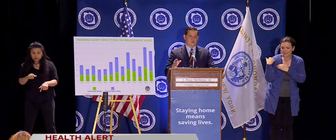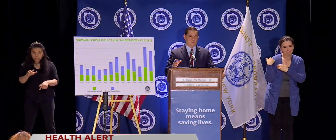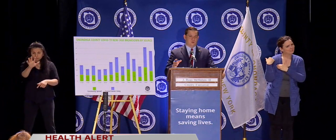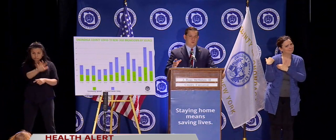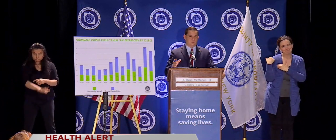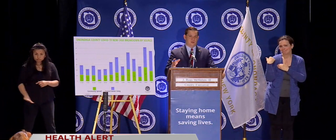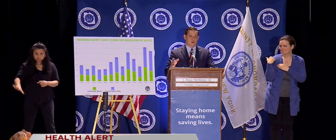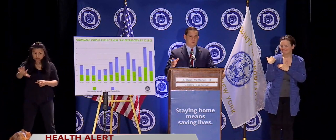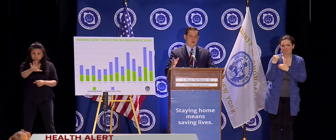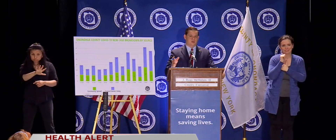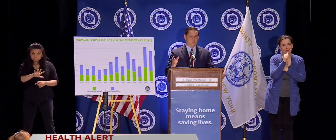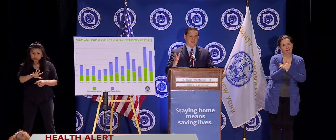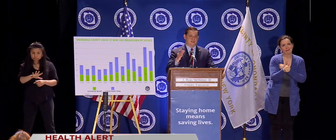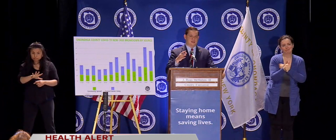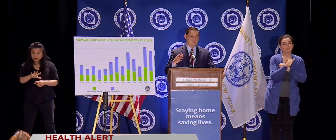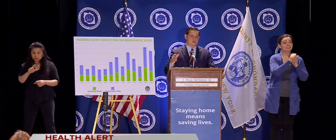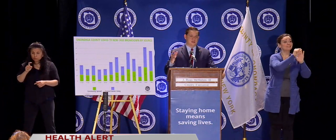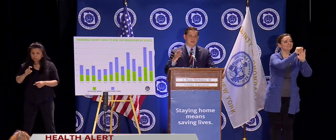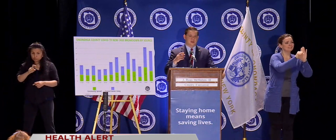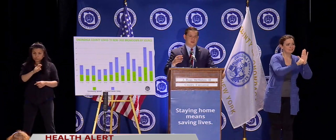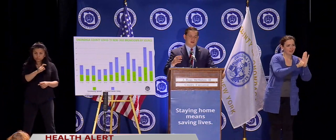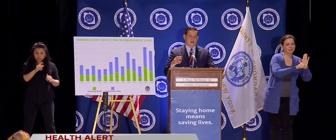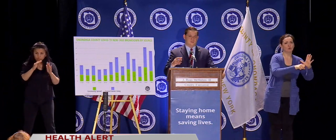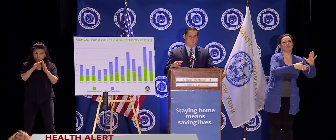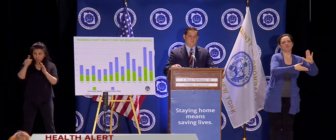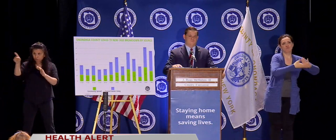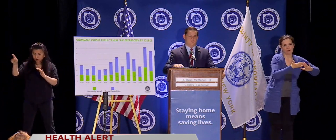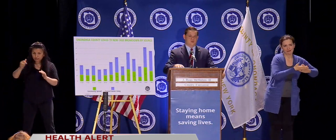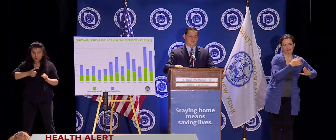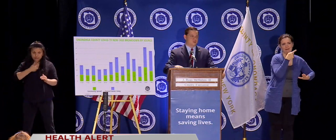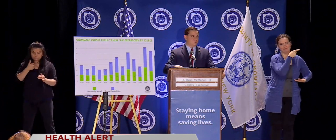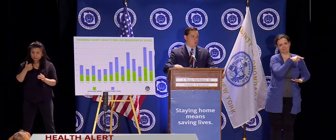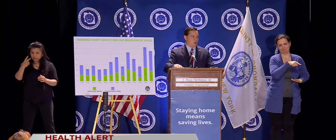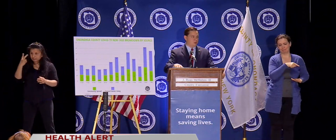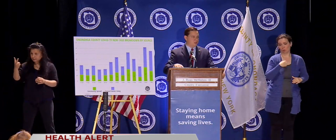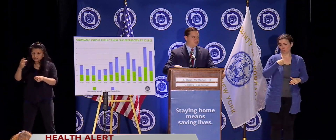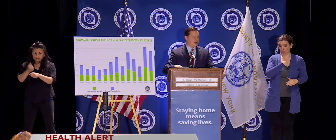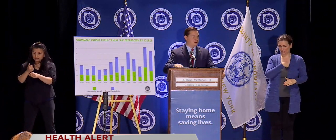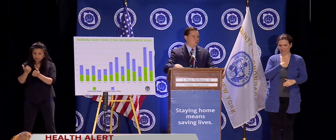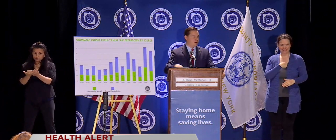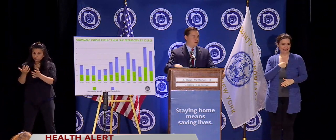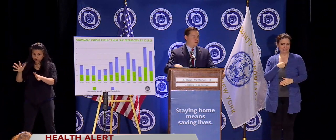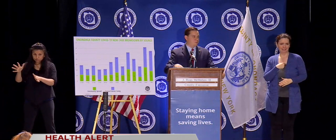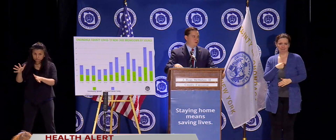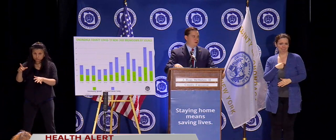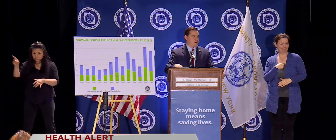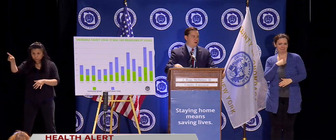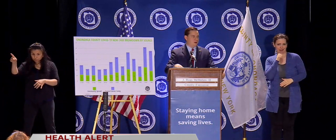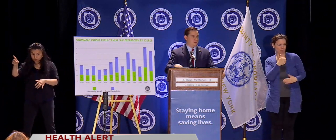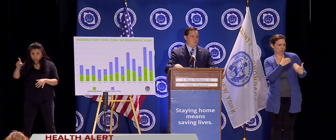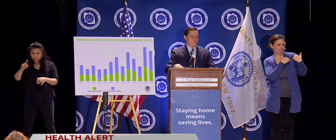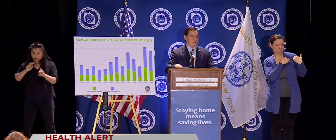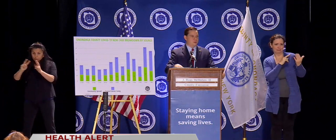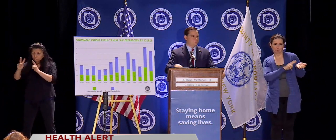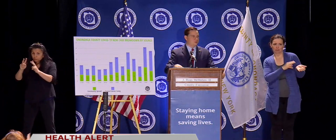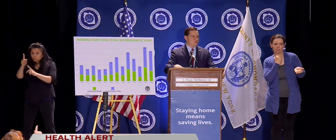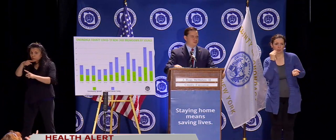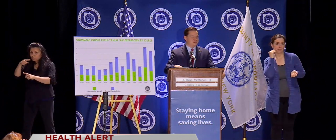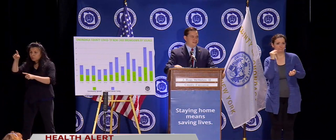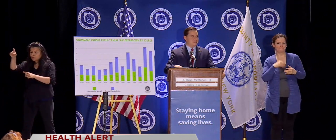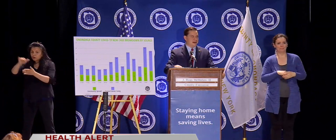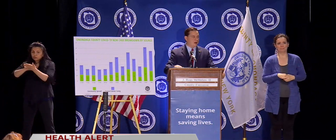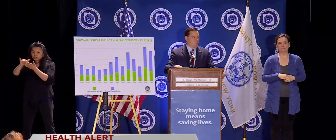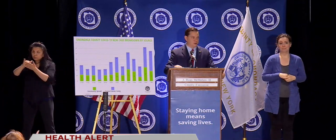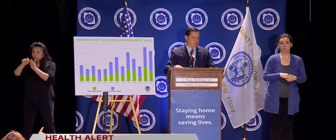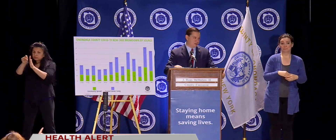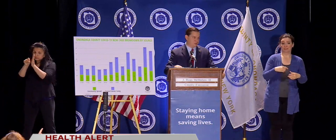So for the beginning of part of this process, these facilities were working with the state health department. These facilities